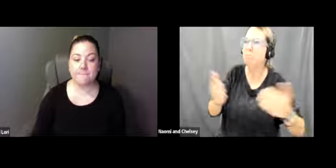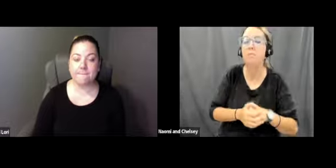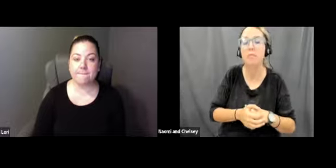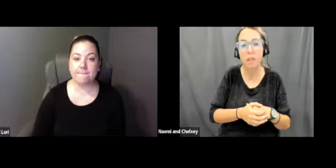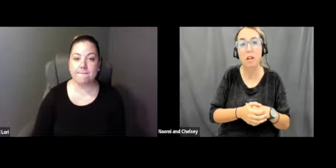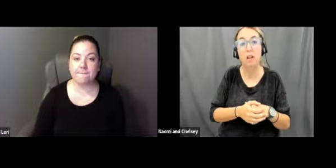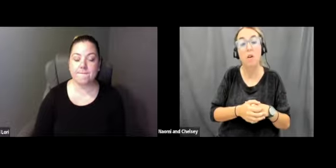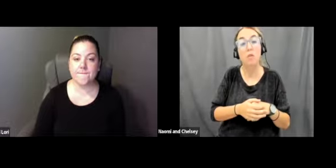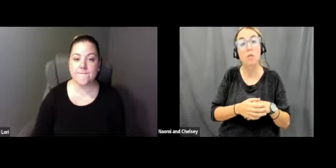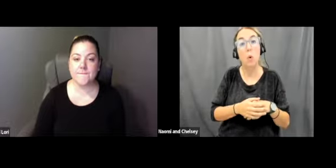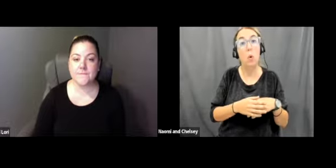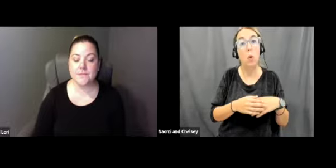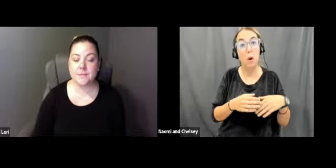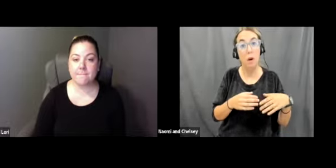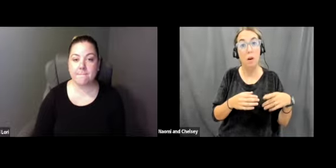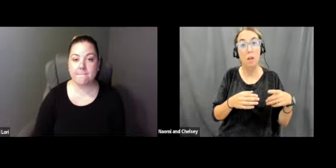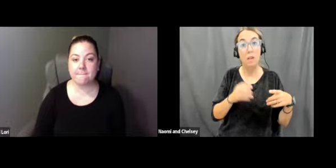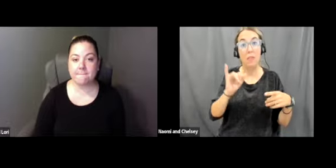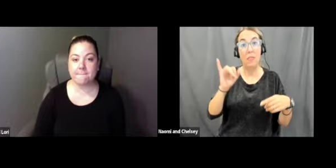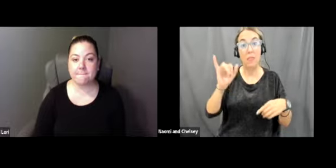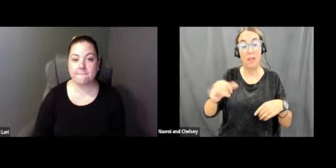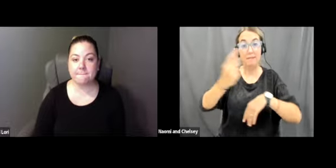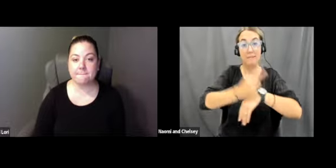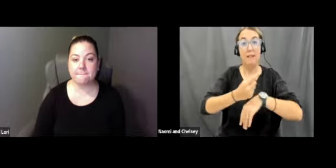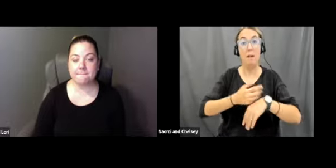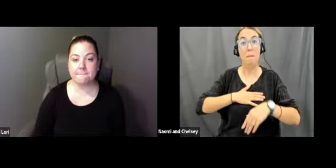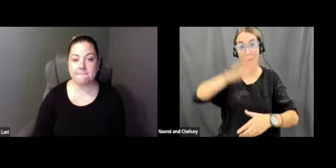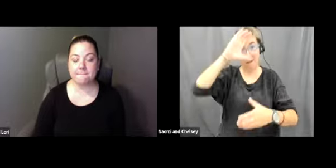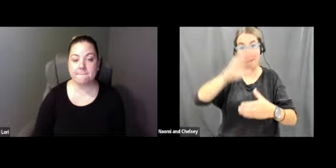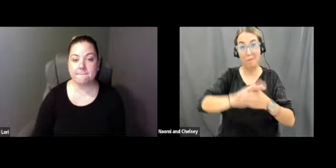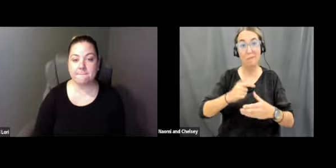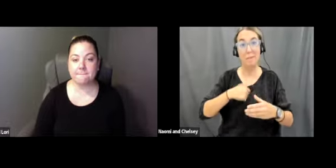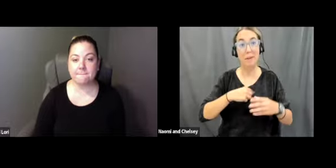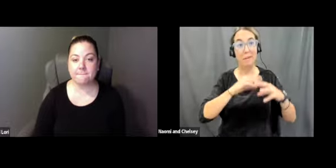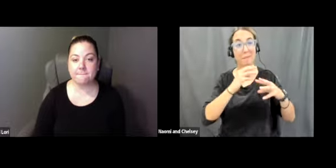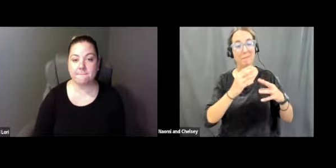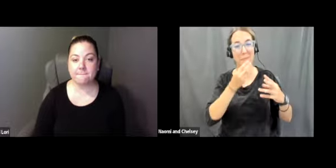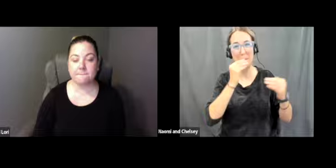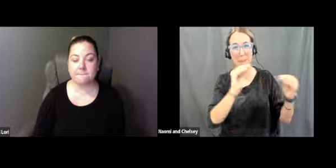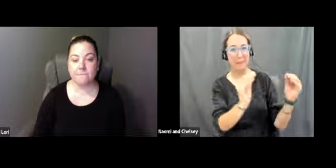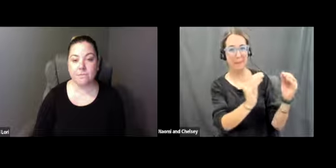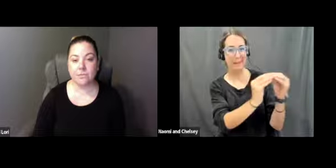beach, and we were both leaning forward and kissing each other, kind of like those like little Dutch